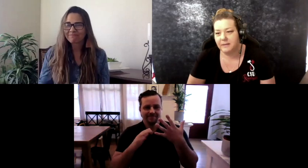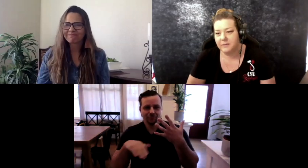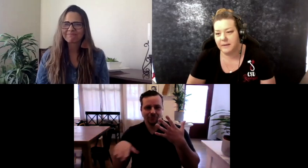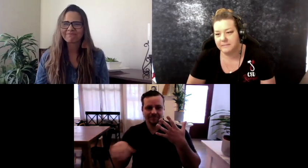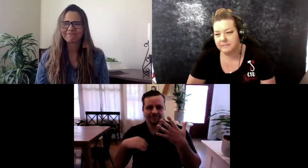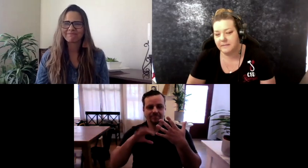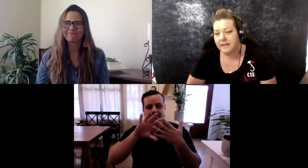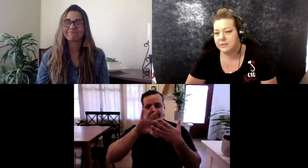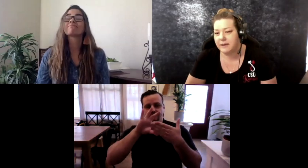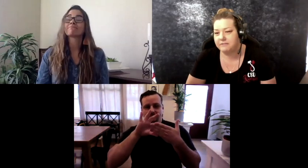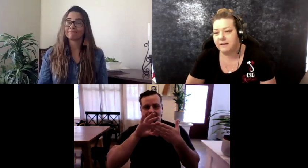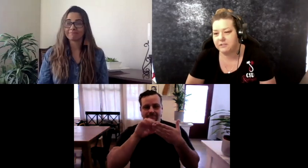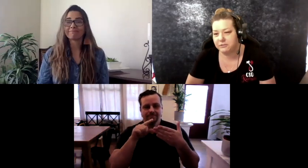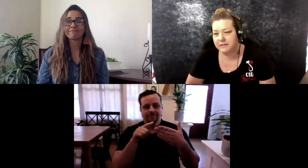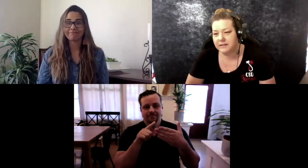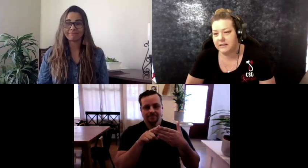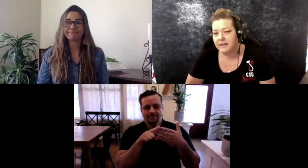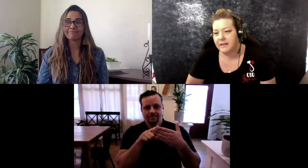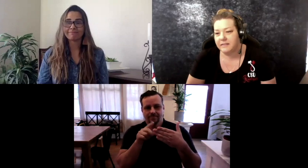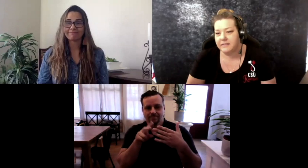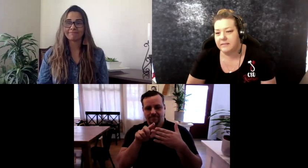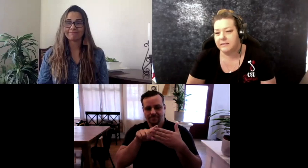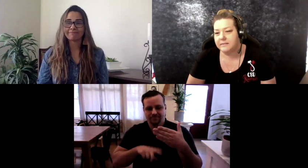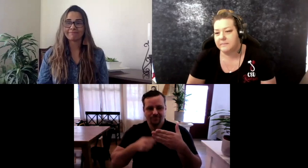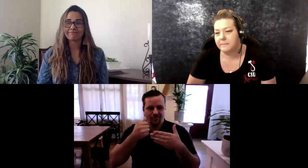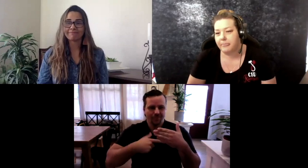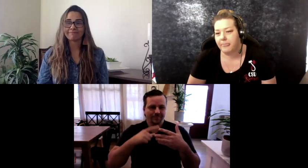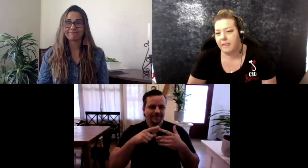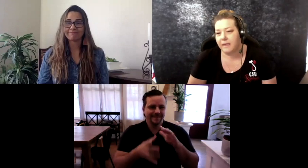Hello, everyone. I do have 5 children.